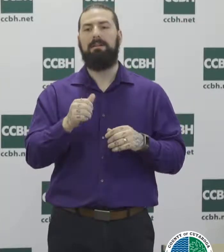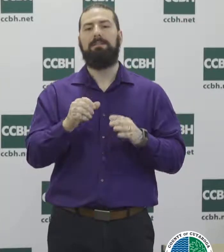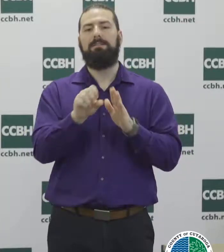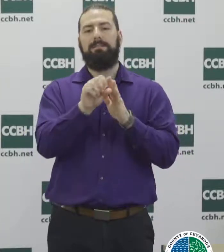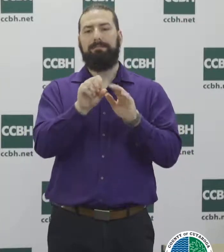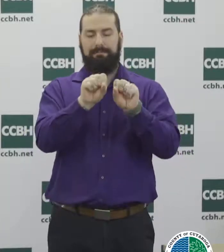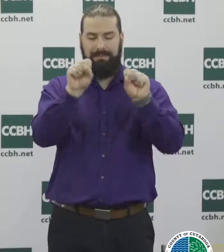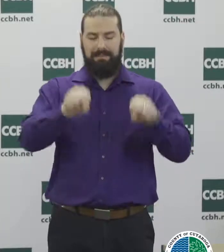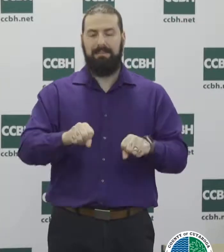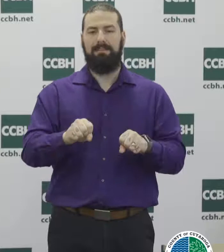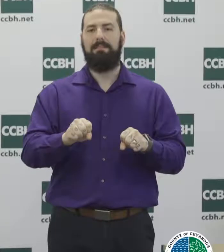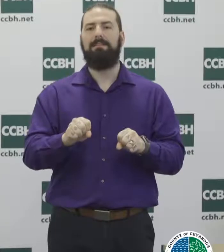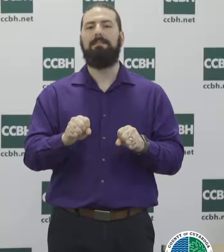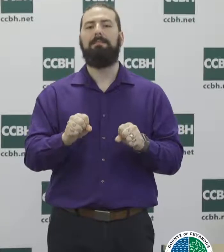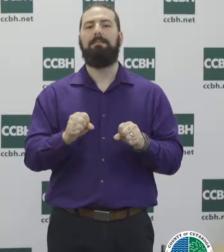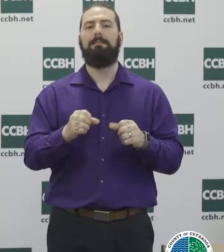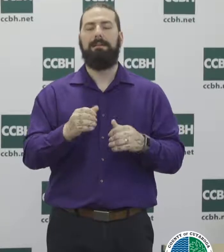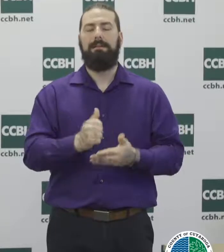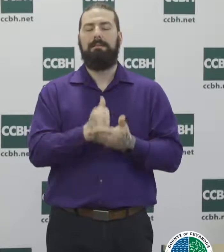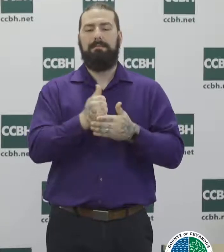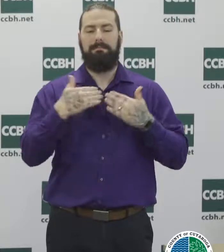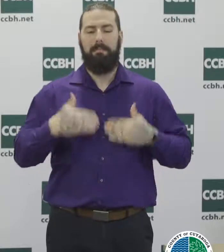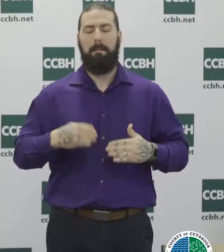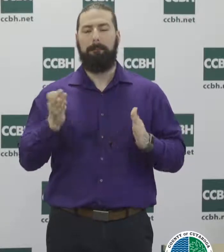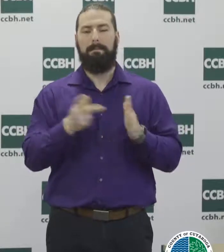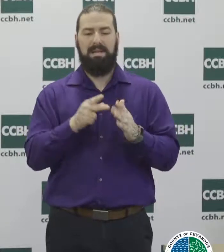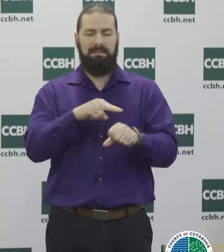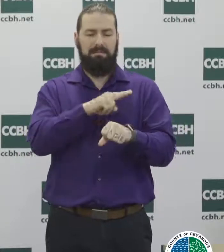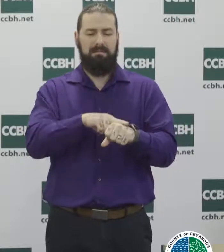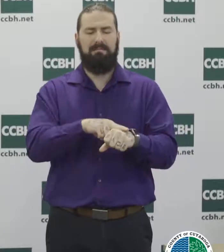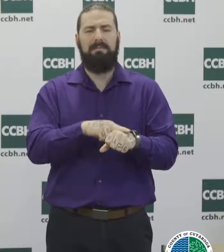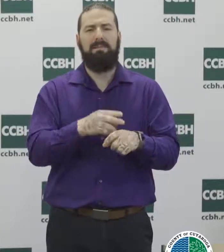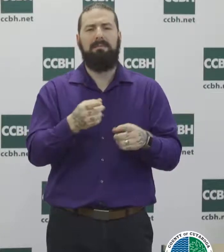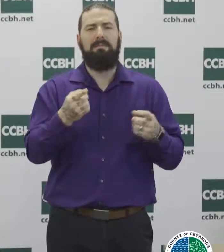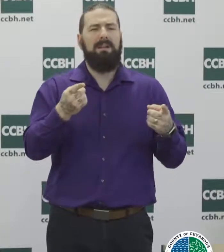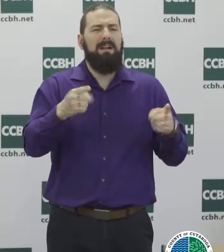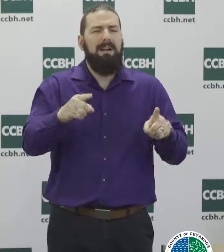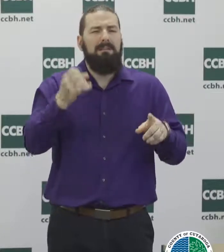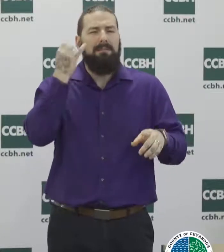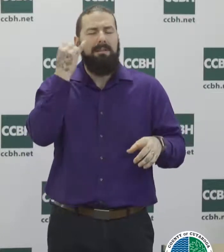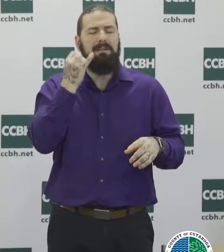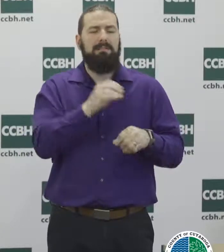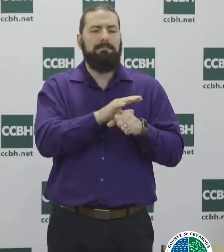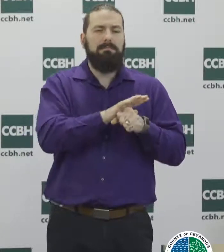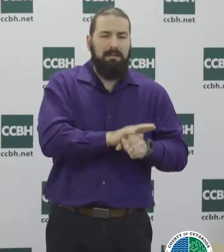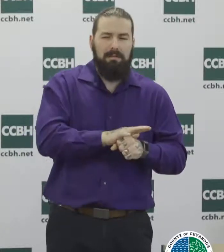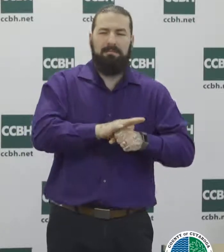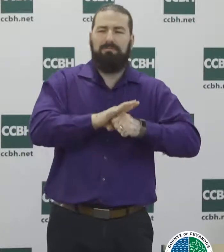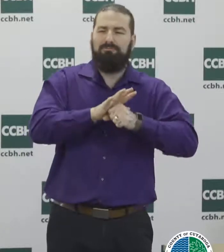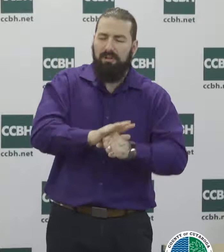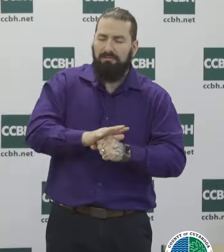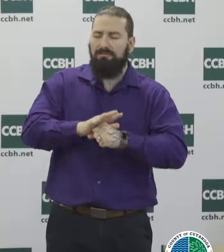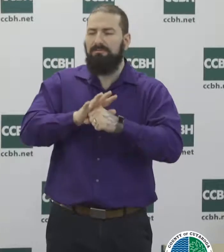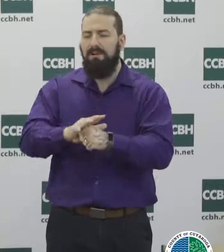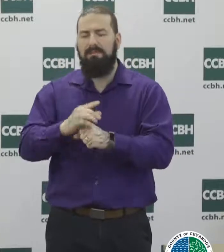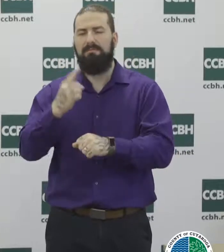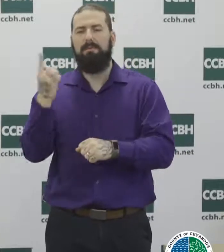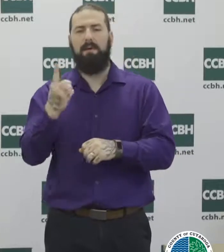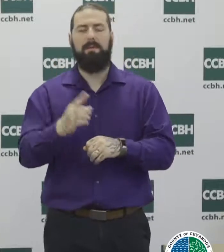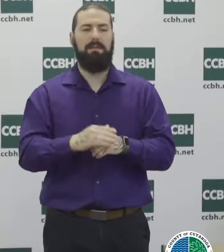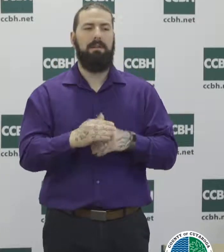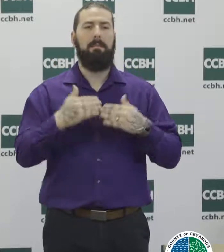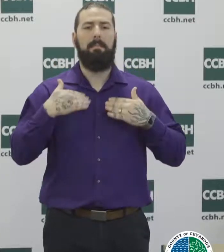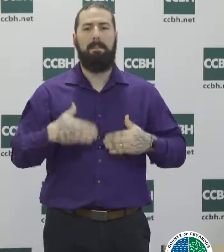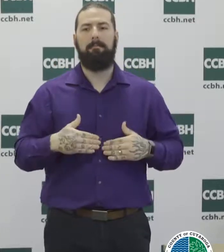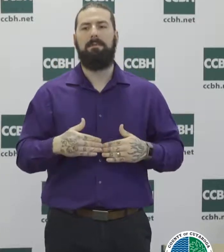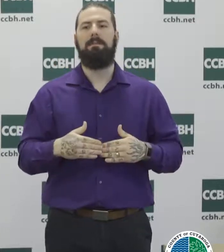systems back to normal. But what happens when that stress is chronic? The body constantly